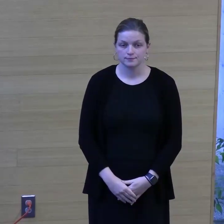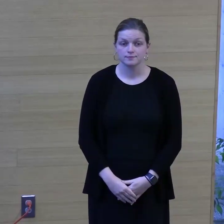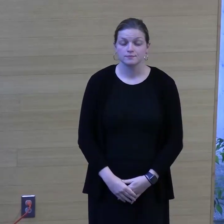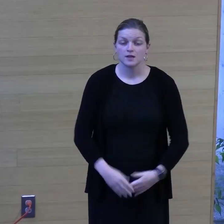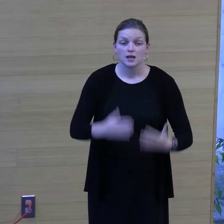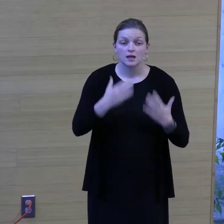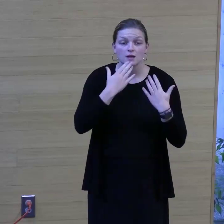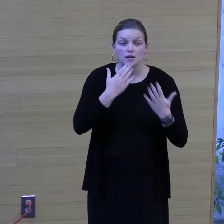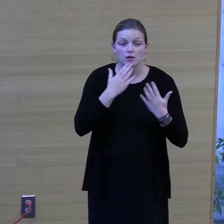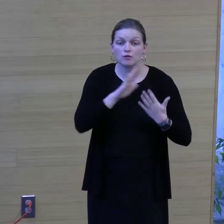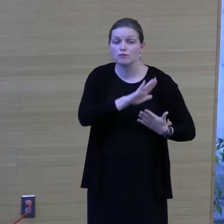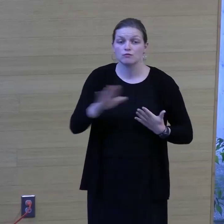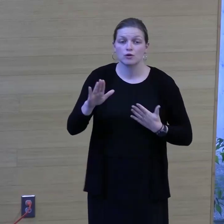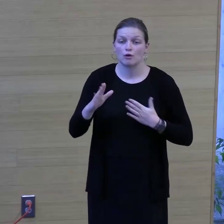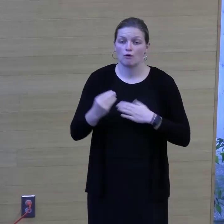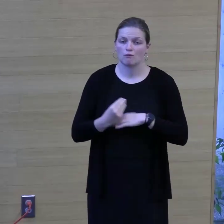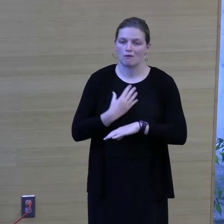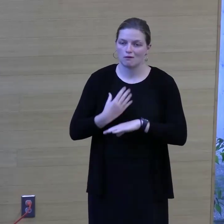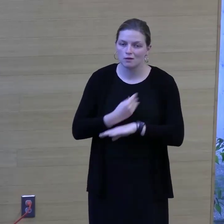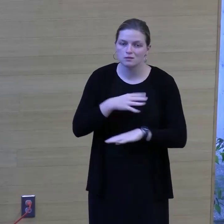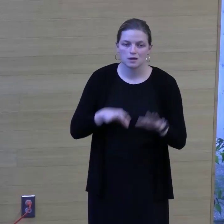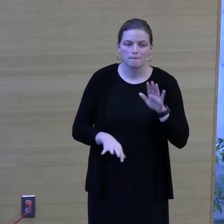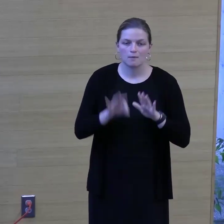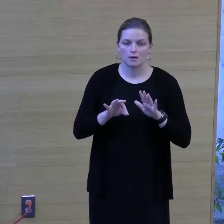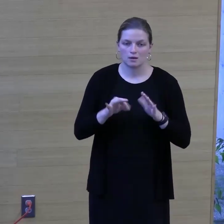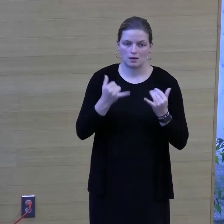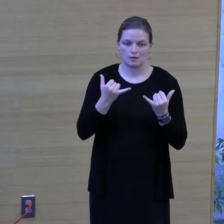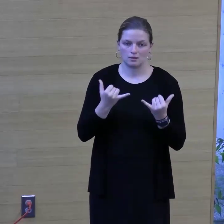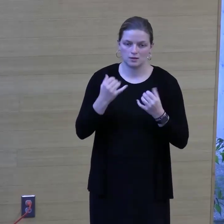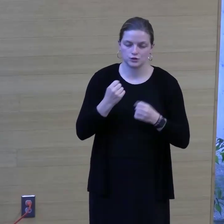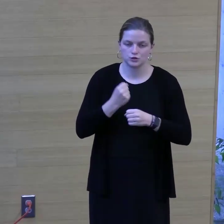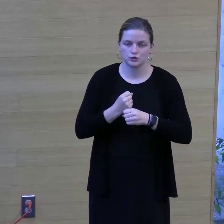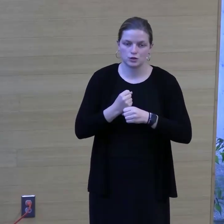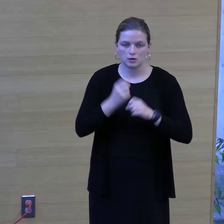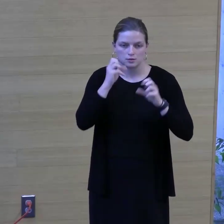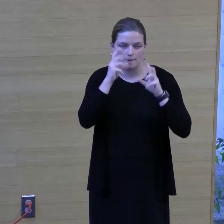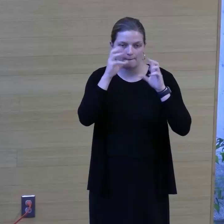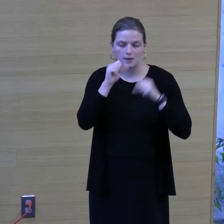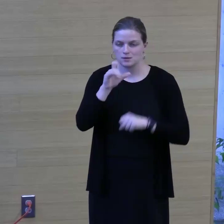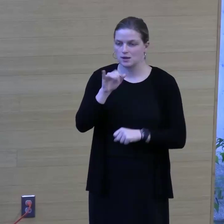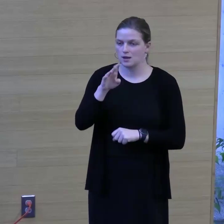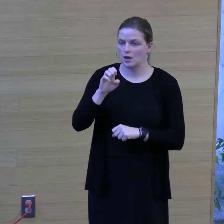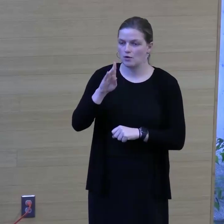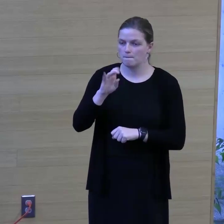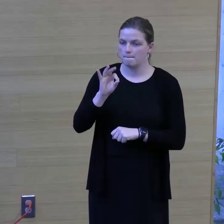And thank you for your careful guidance in selecting this year's remarkable Carrie Buck Fellow.